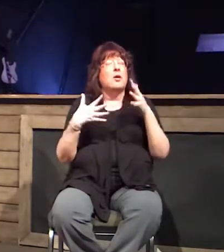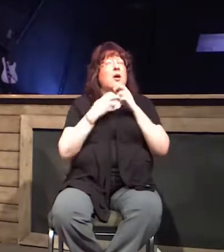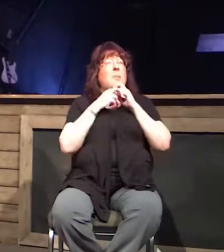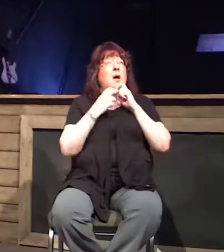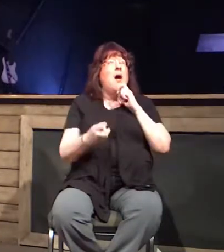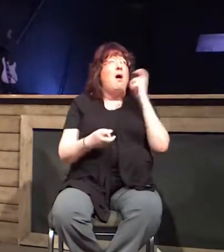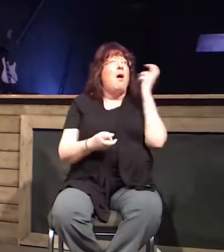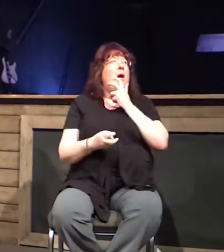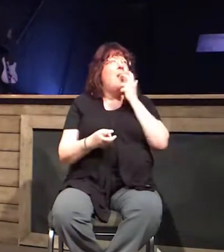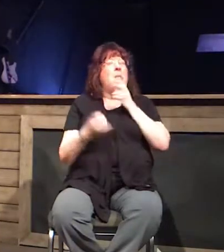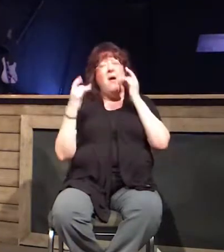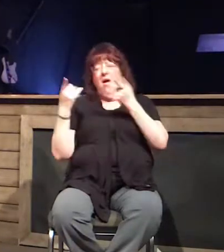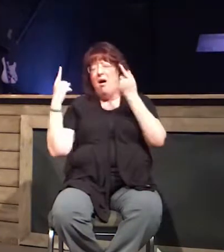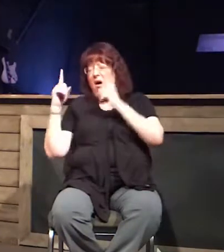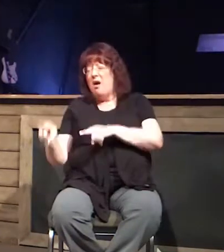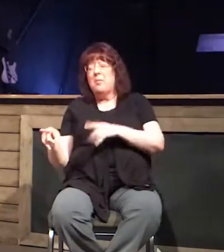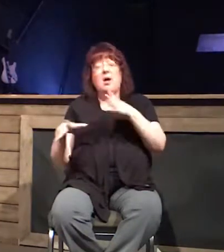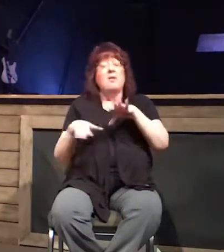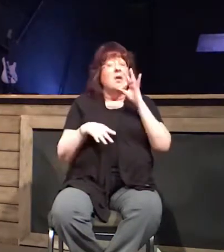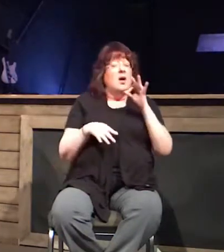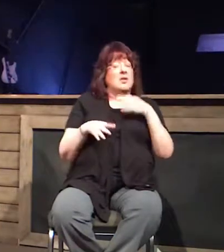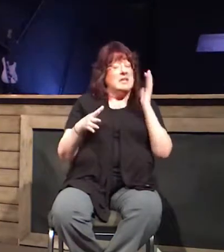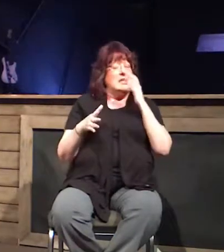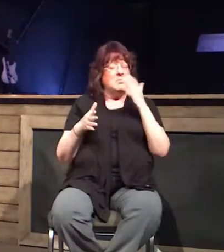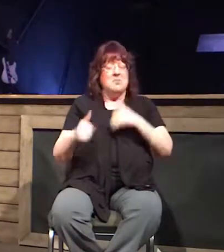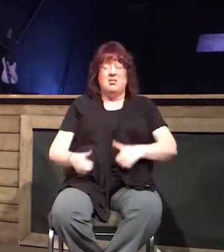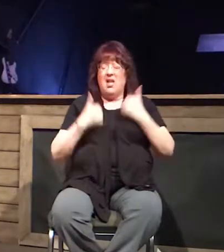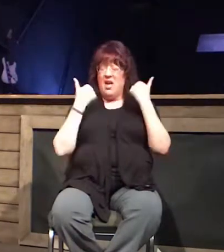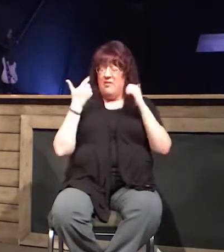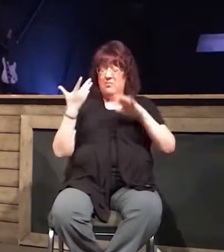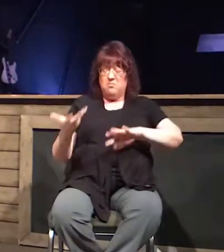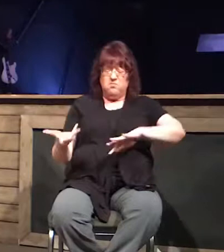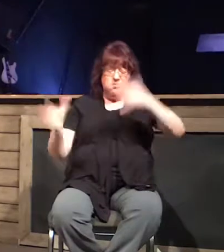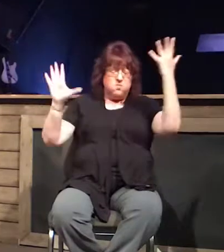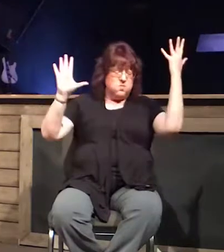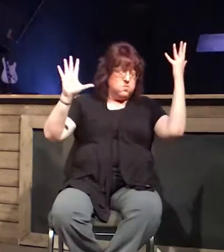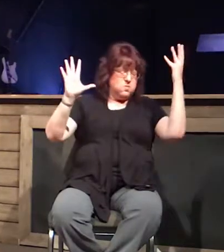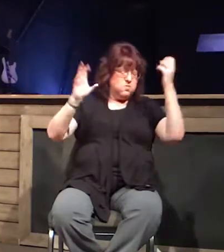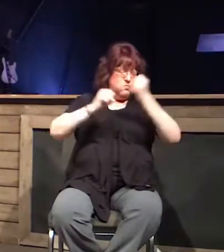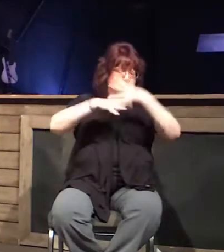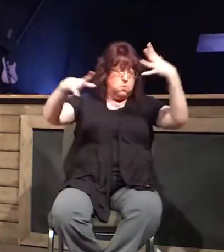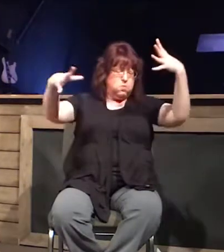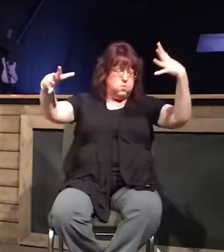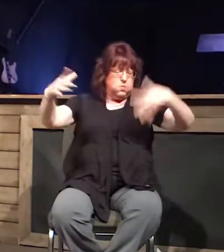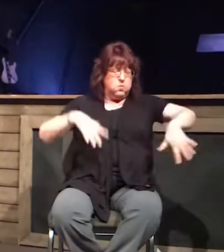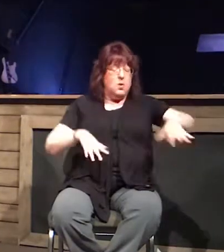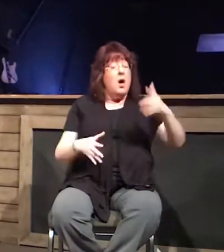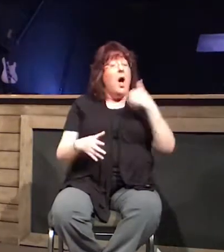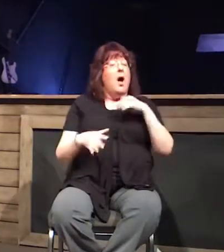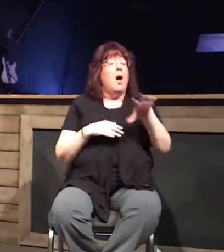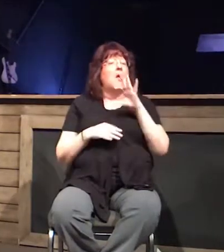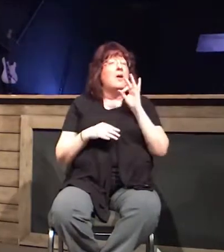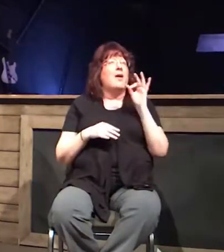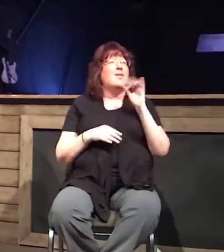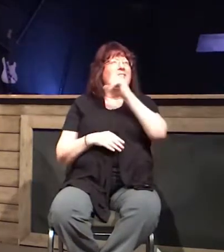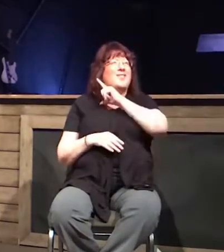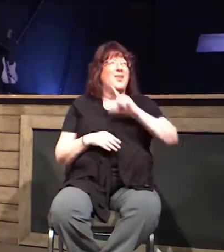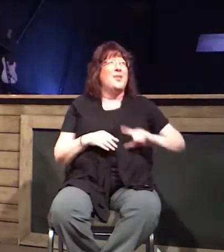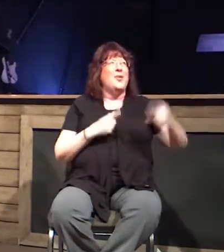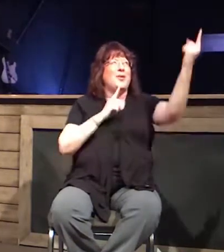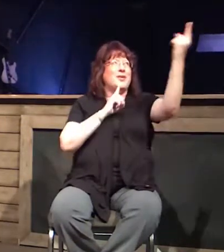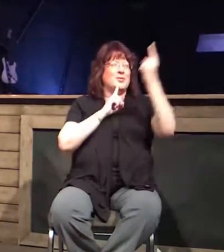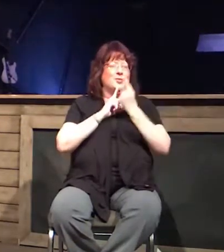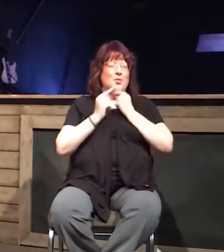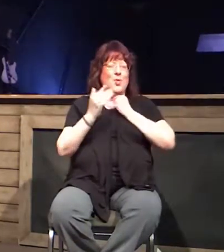what I discovered in my trauma. Here's what I discovered when it seemed like my life was over and everything just blew up around me. I discovered that the Lord is